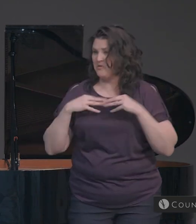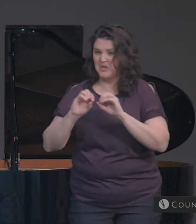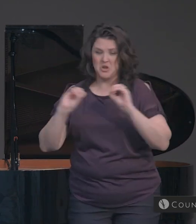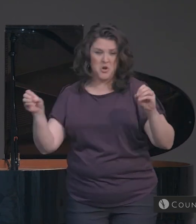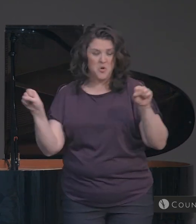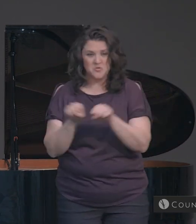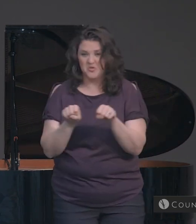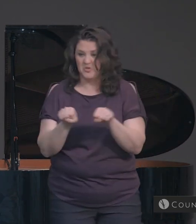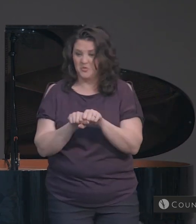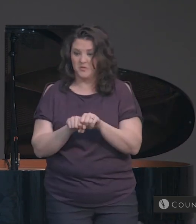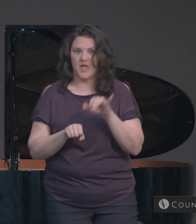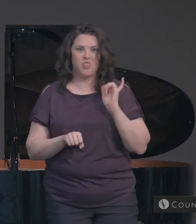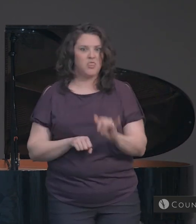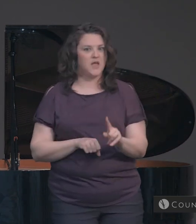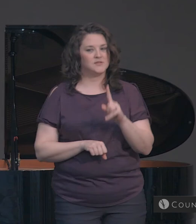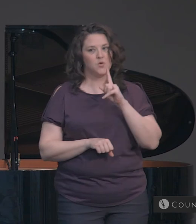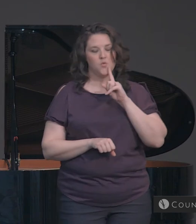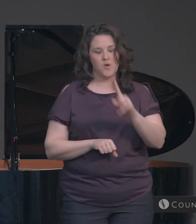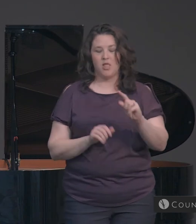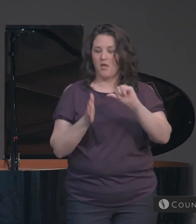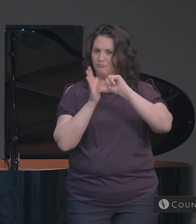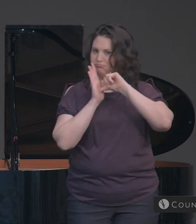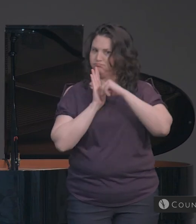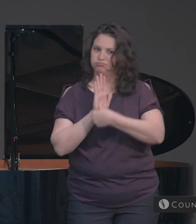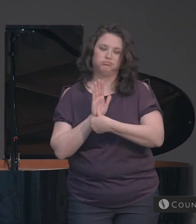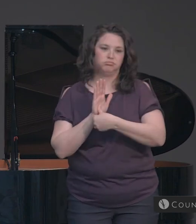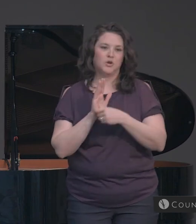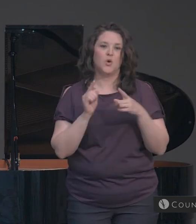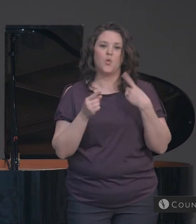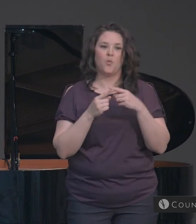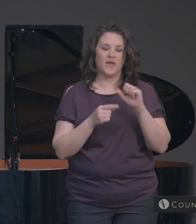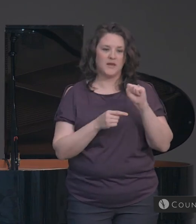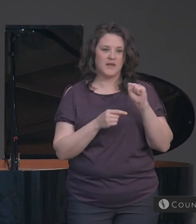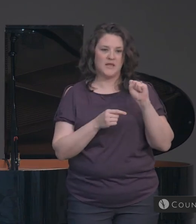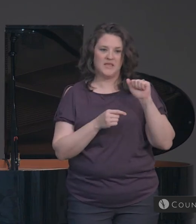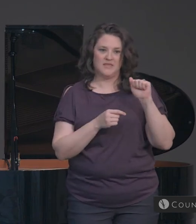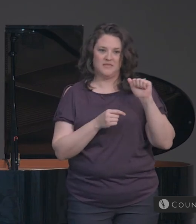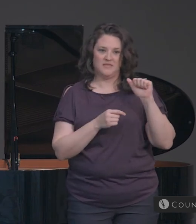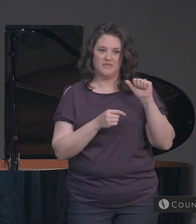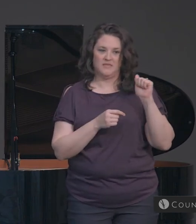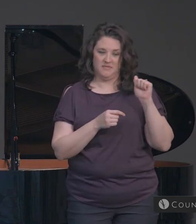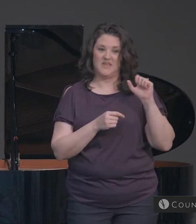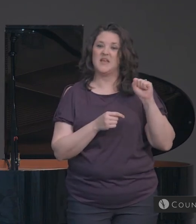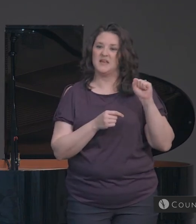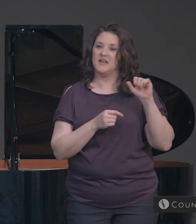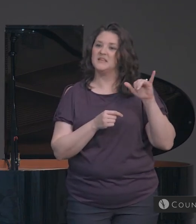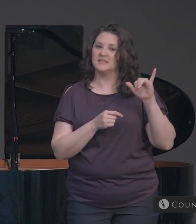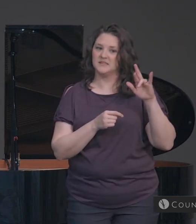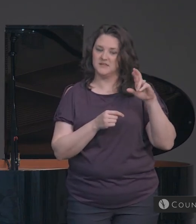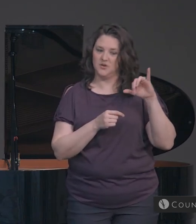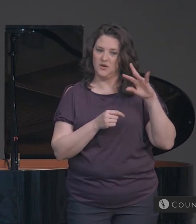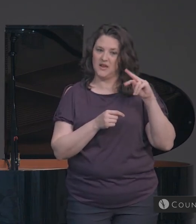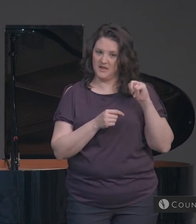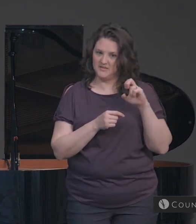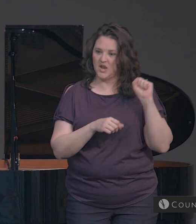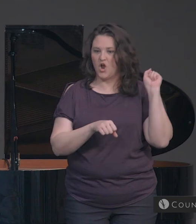is super reminiscent of what the Assyrians did when they conquered a city. When the Assyrians conquered a city,